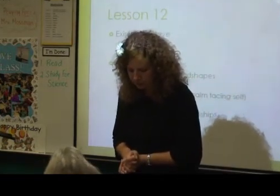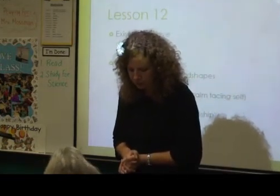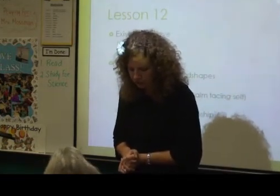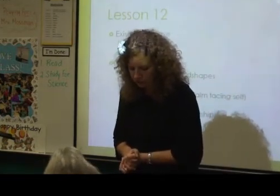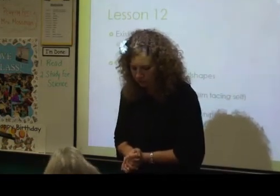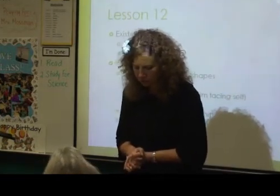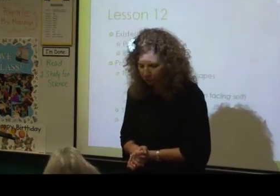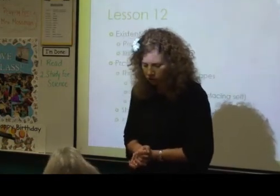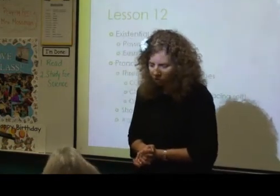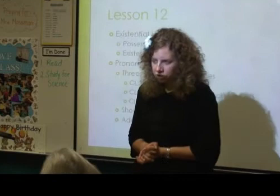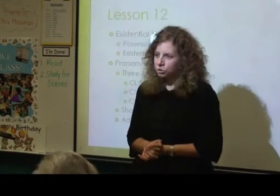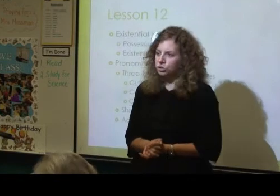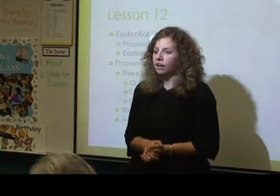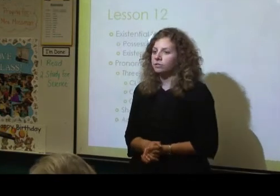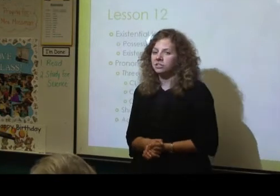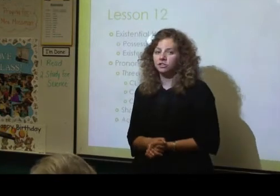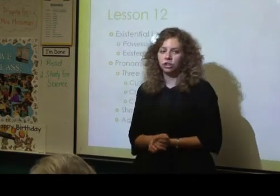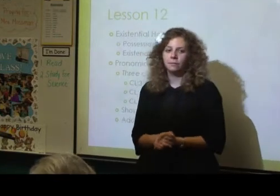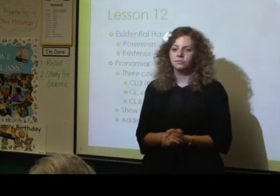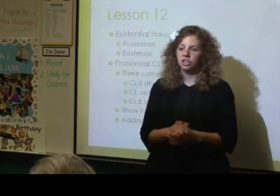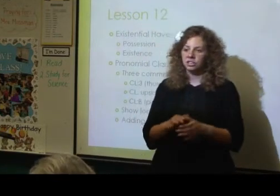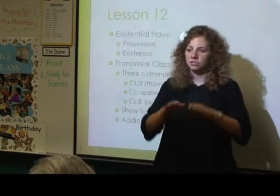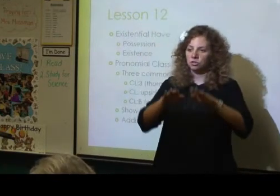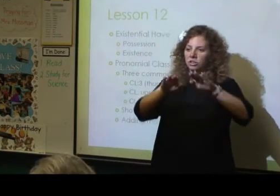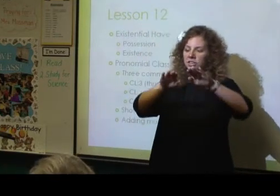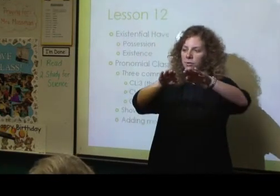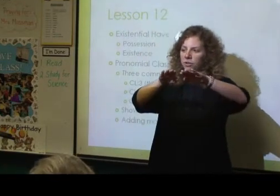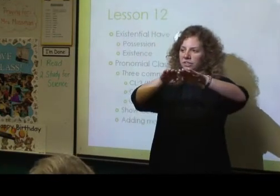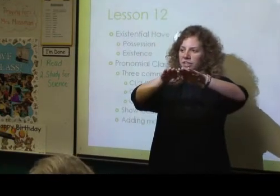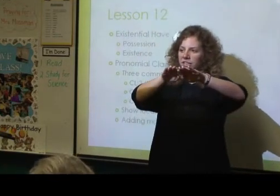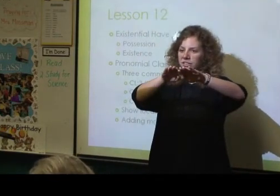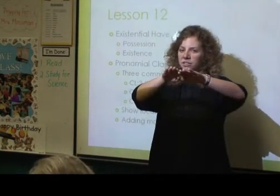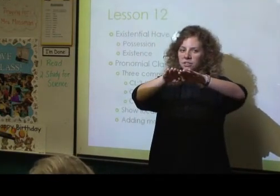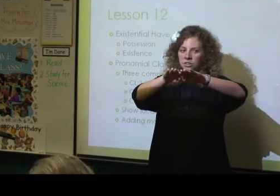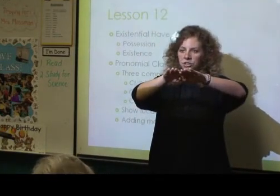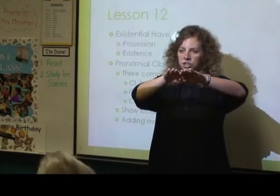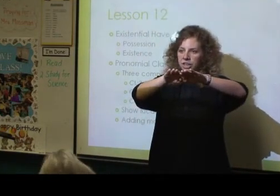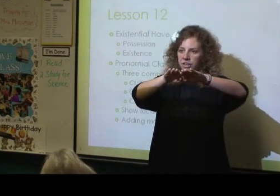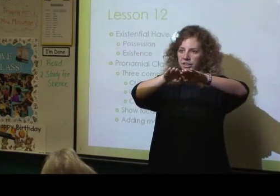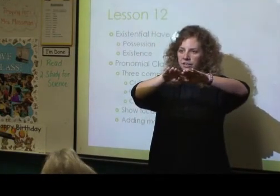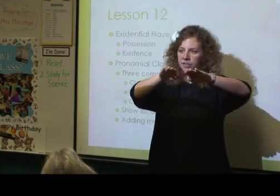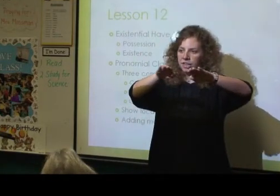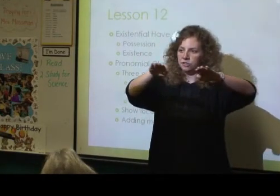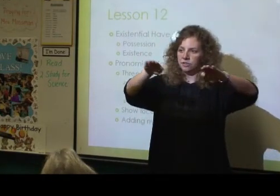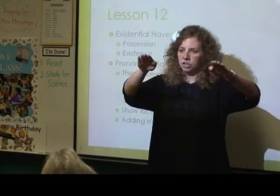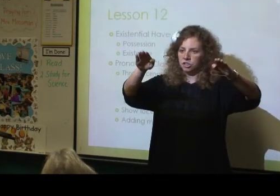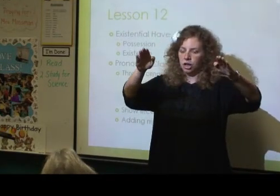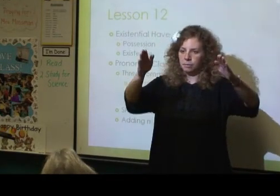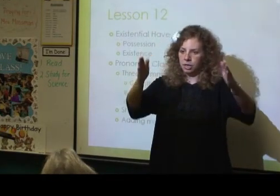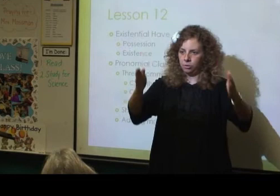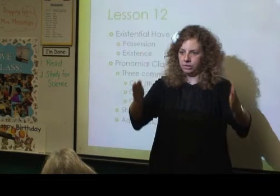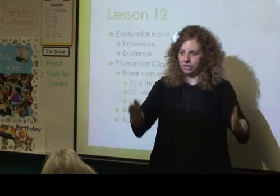maybe a chest of drawers. So if I was to describe a chest of drawers, I would go like this, starting here like the flat surface on top and going